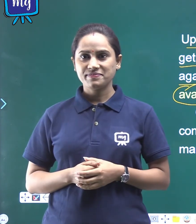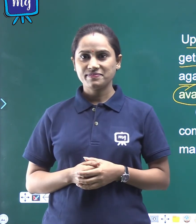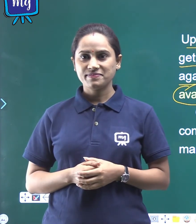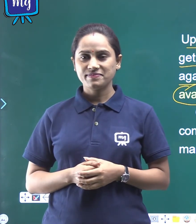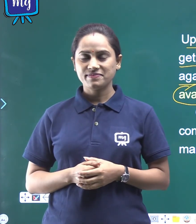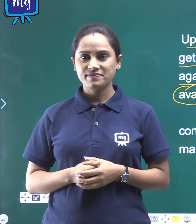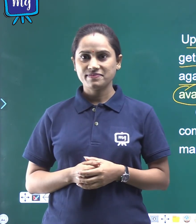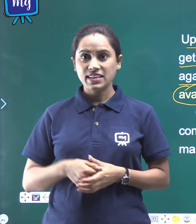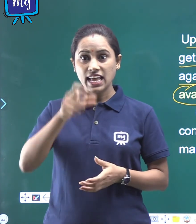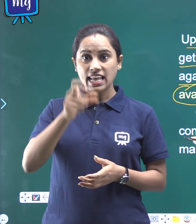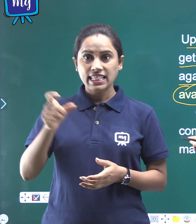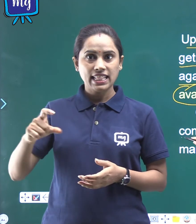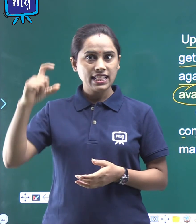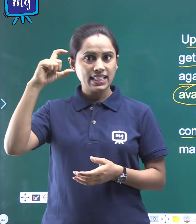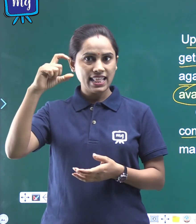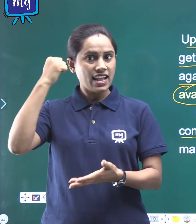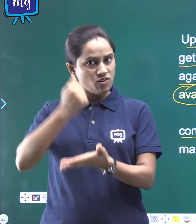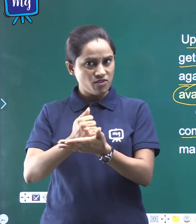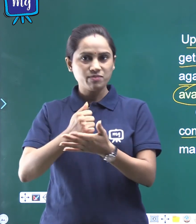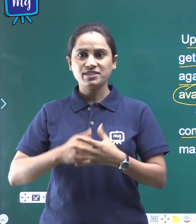they confirmed